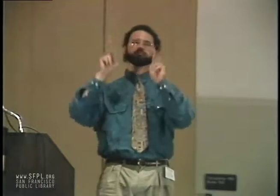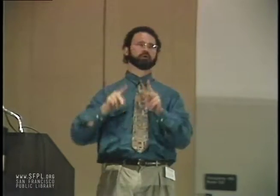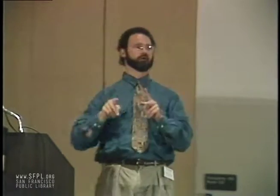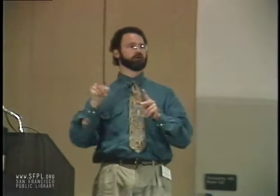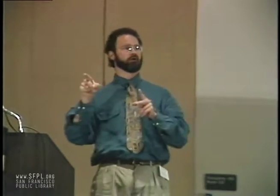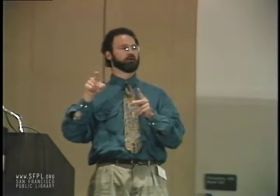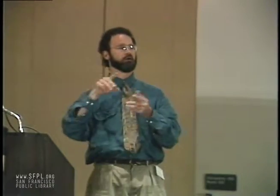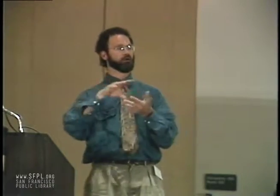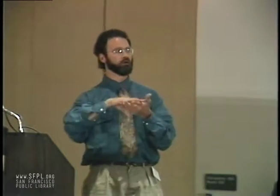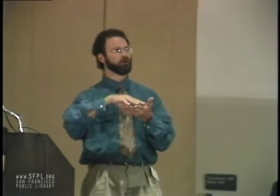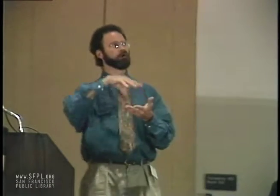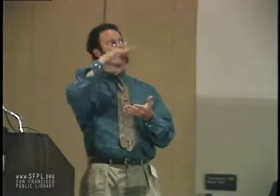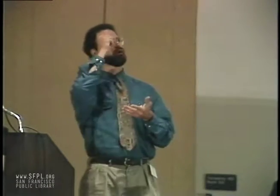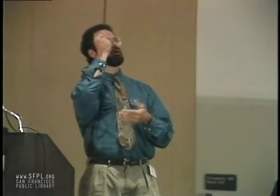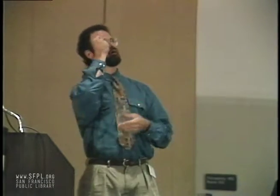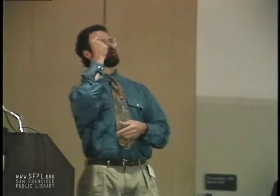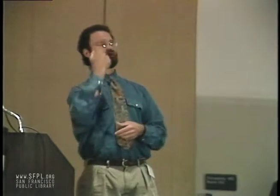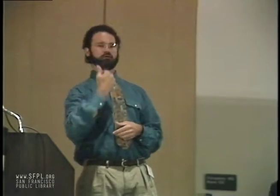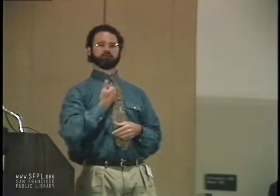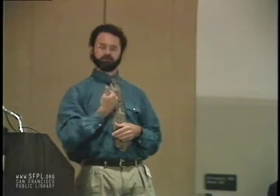So for any person who grows up,